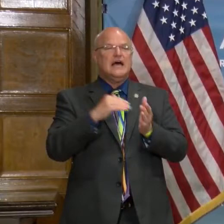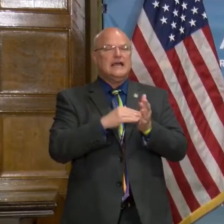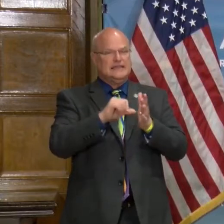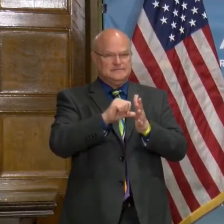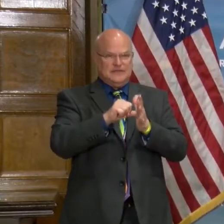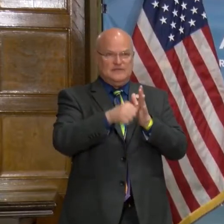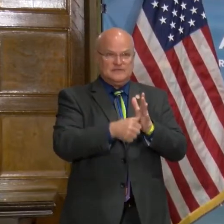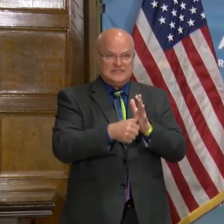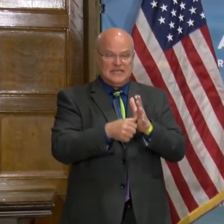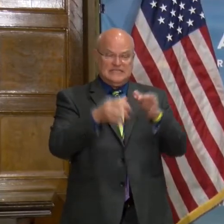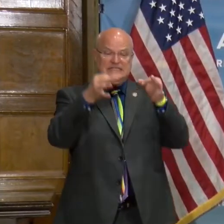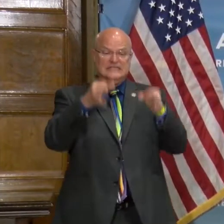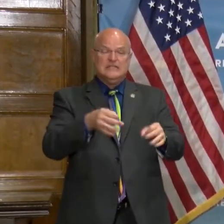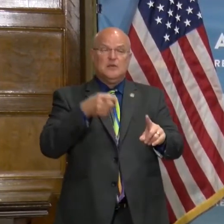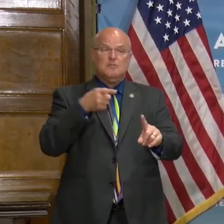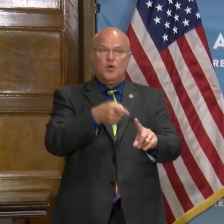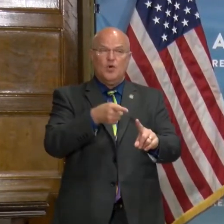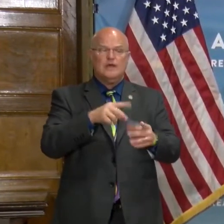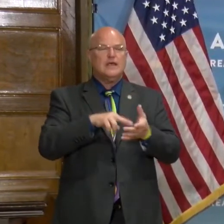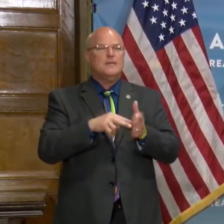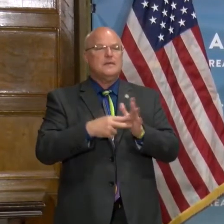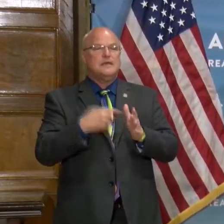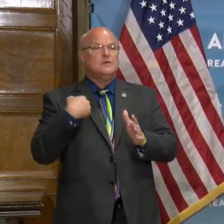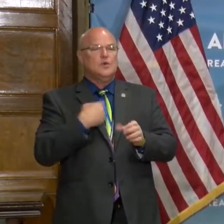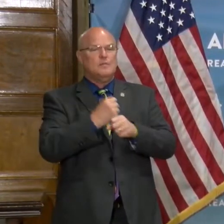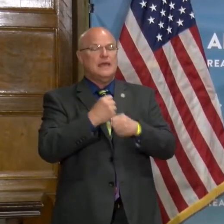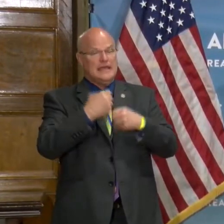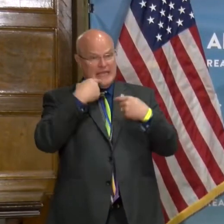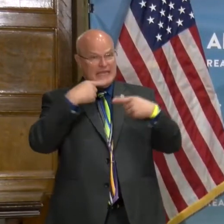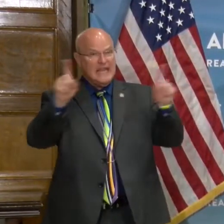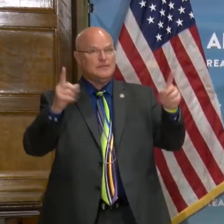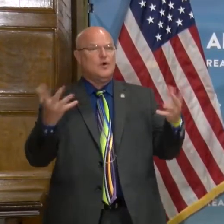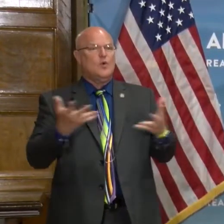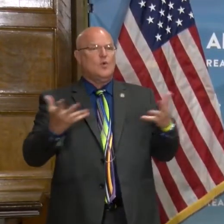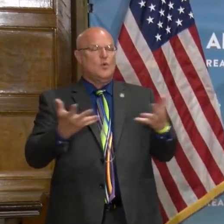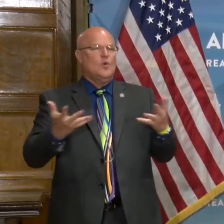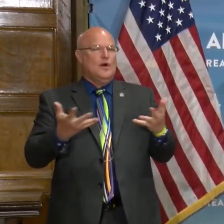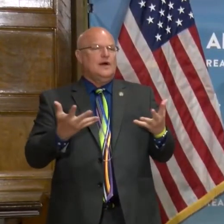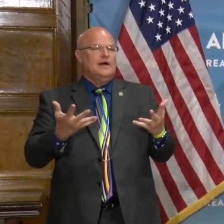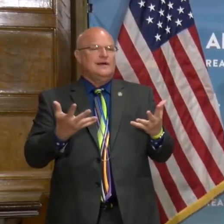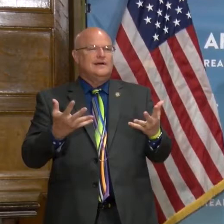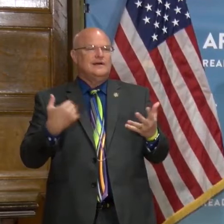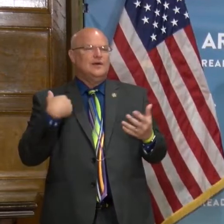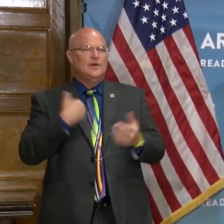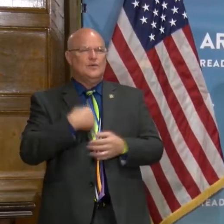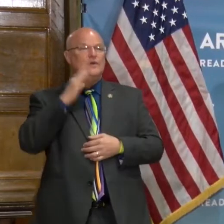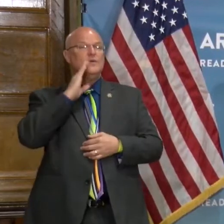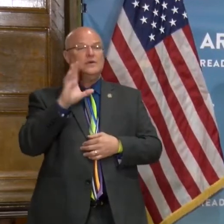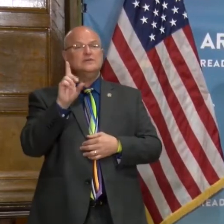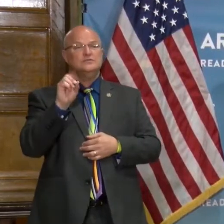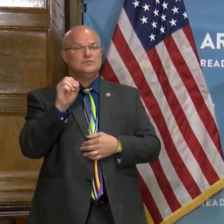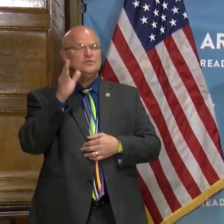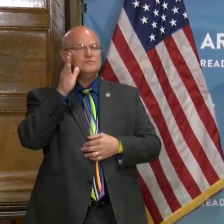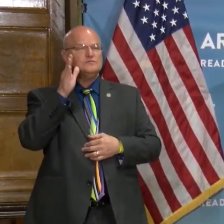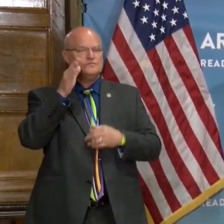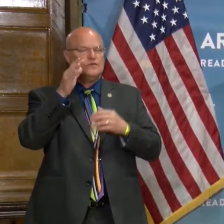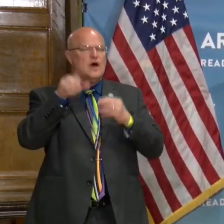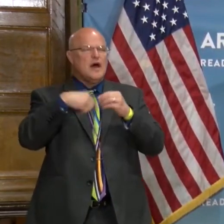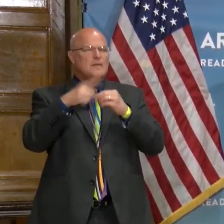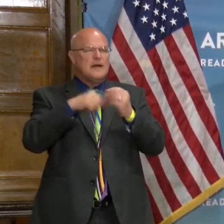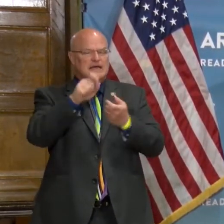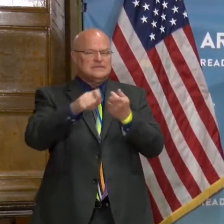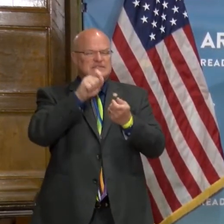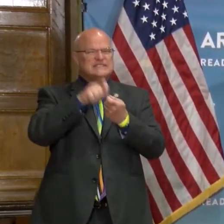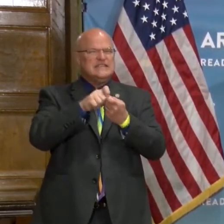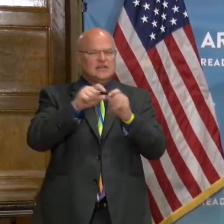me emphasize decision points, which just simply means we're making an announcement on what we're going to do in reference to a